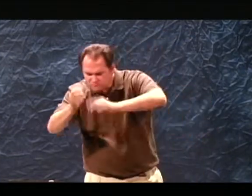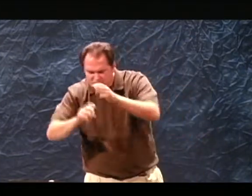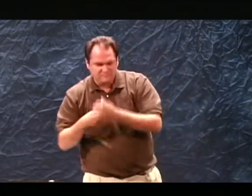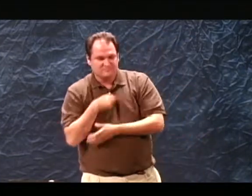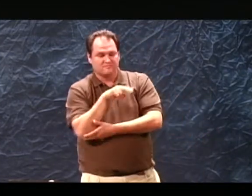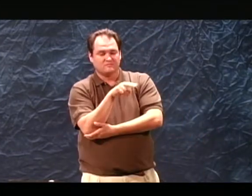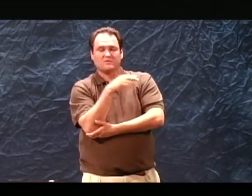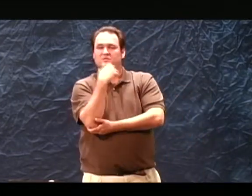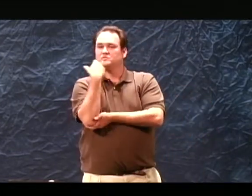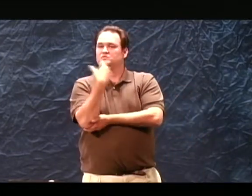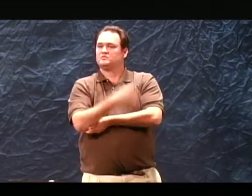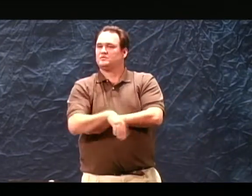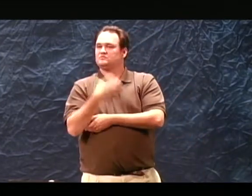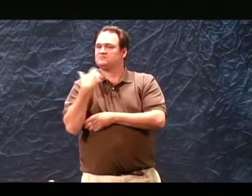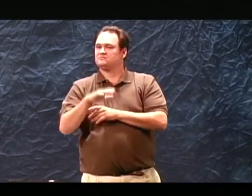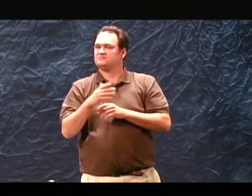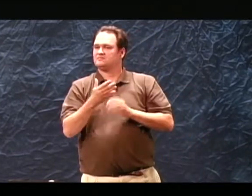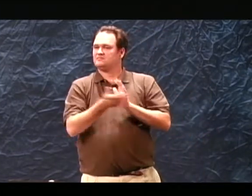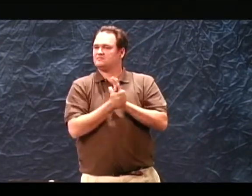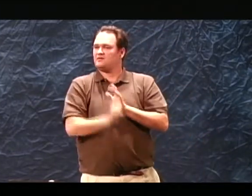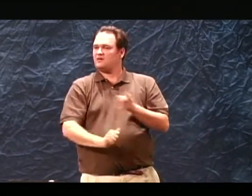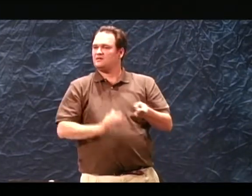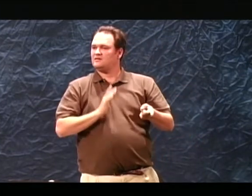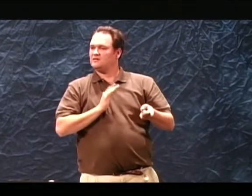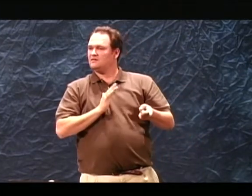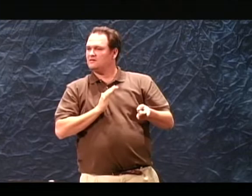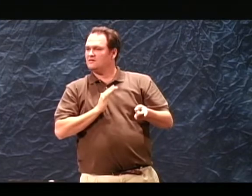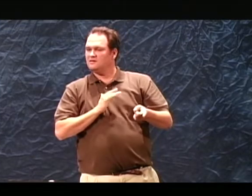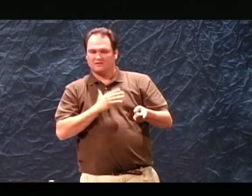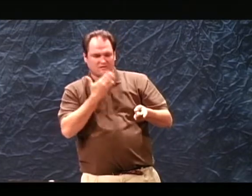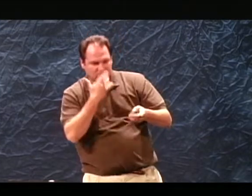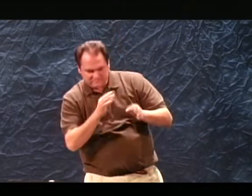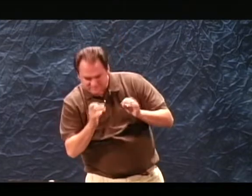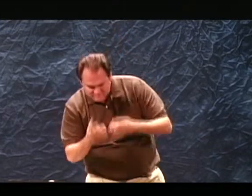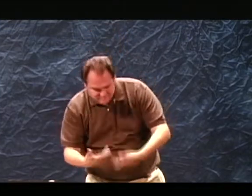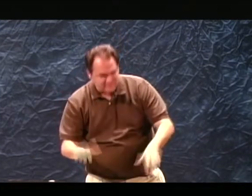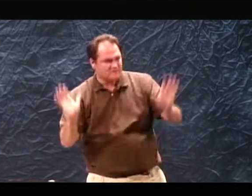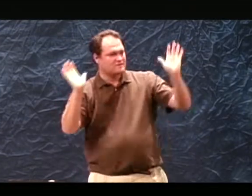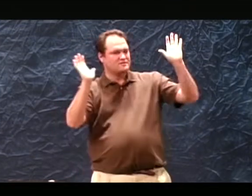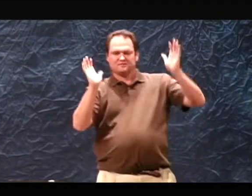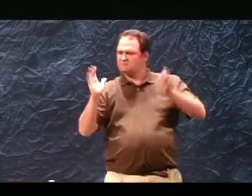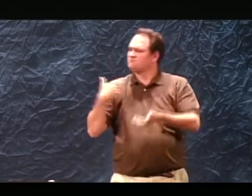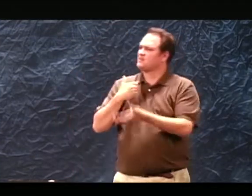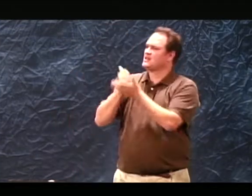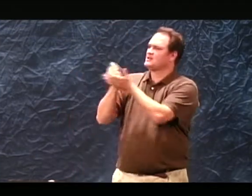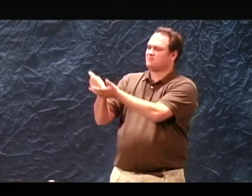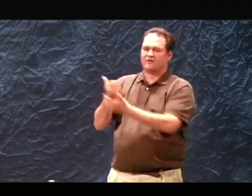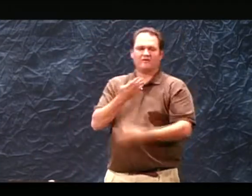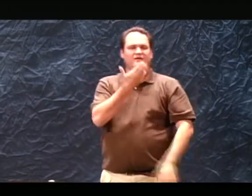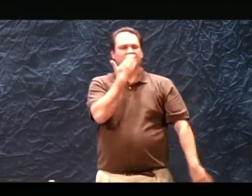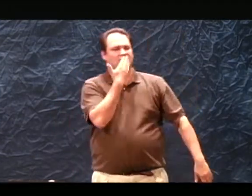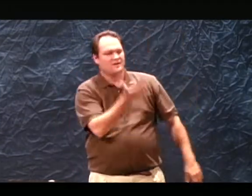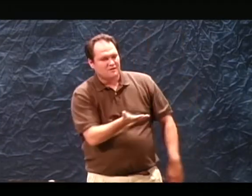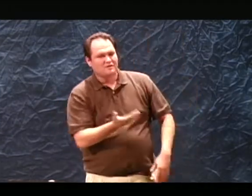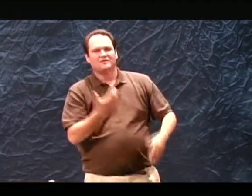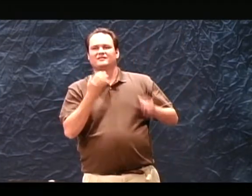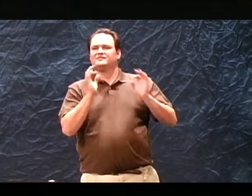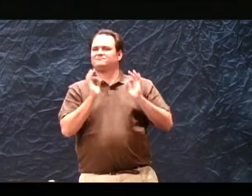i don't know squat about fixing cars but there are people within the body who are able to do that then they can help